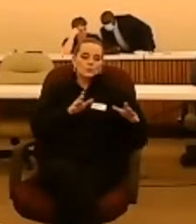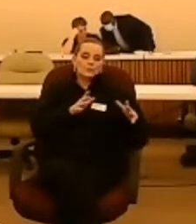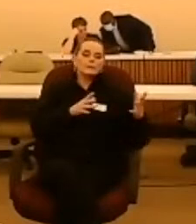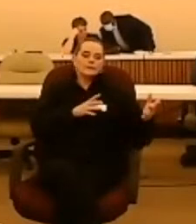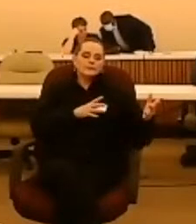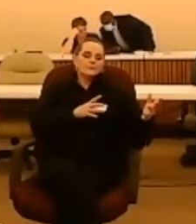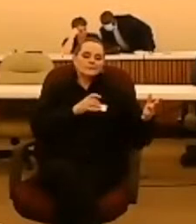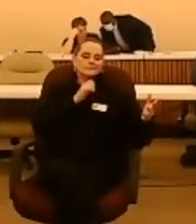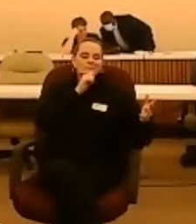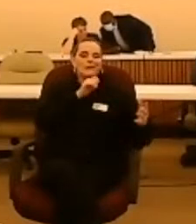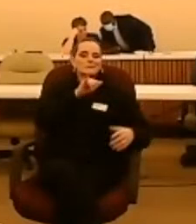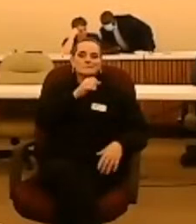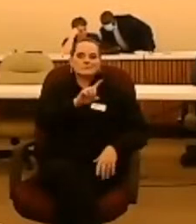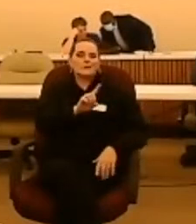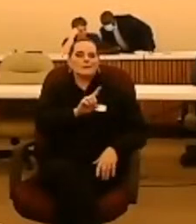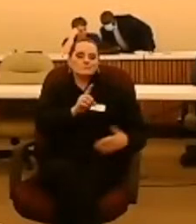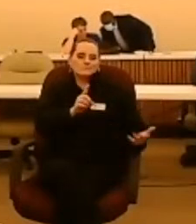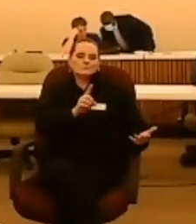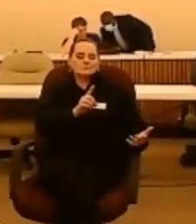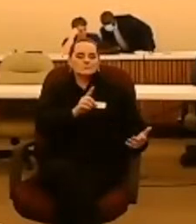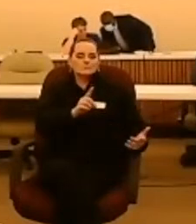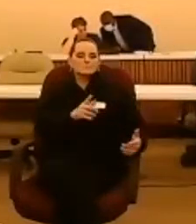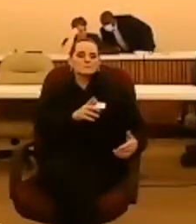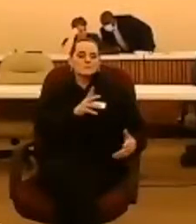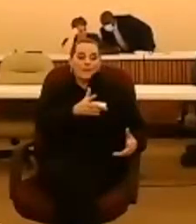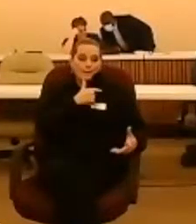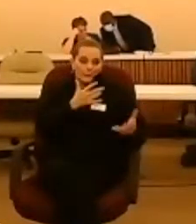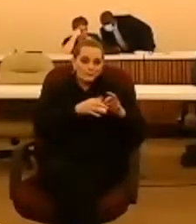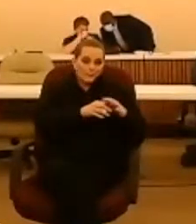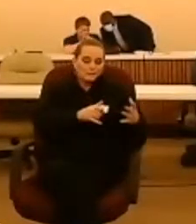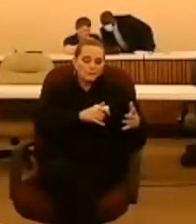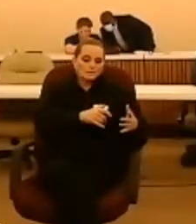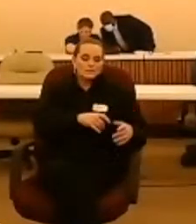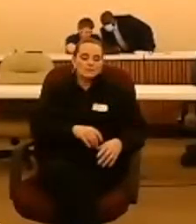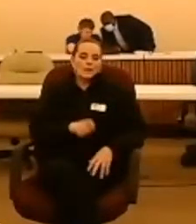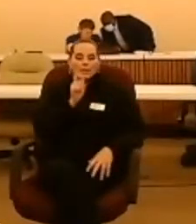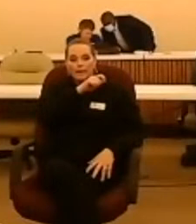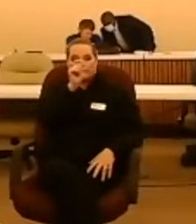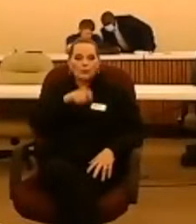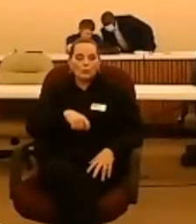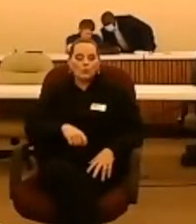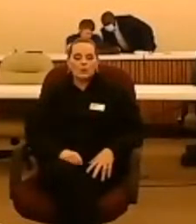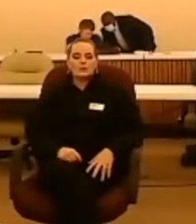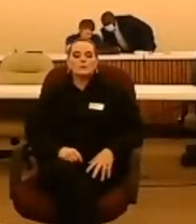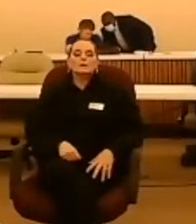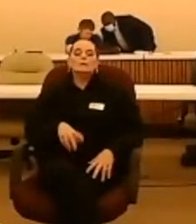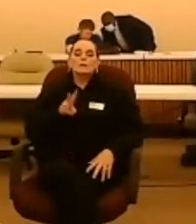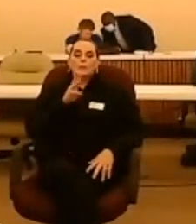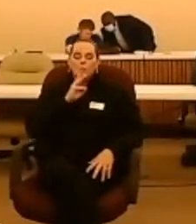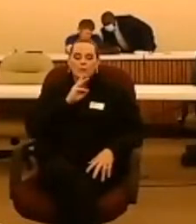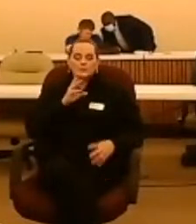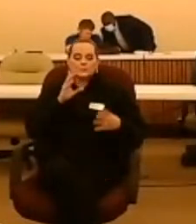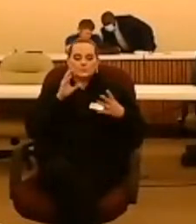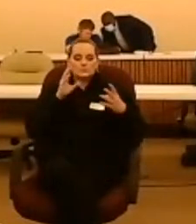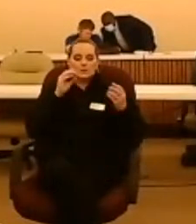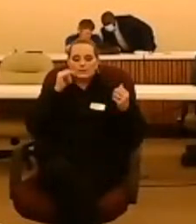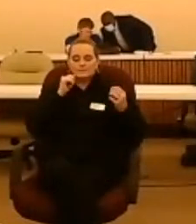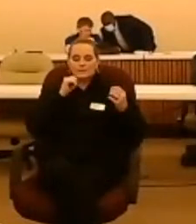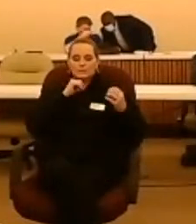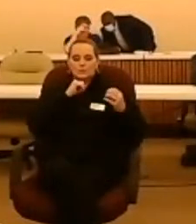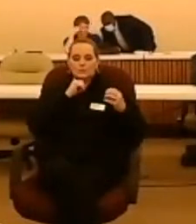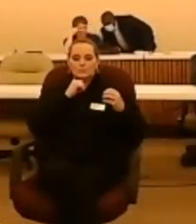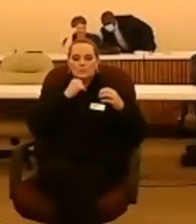it non-jurisdictional, and that's This what is they, the other lot. they wanted to say. Therefore, But we are going to be giving them. the waters are considered